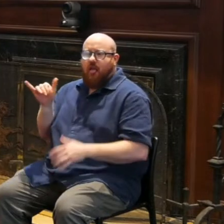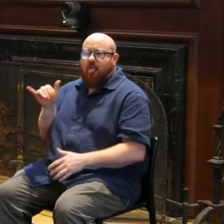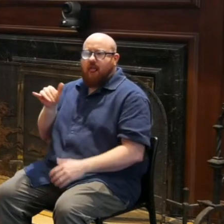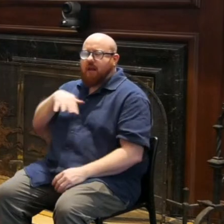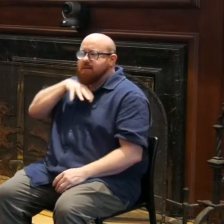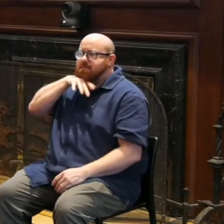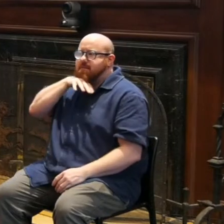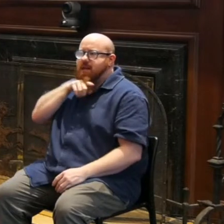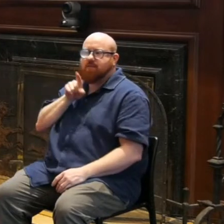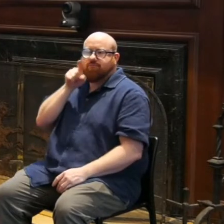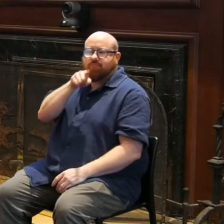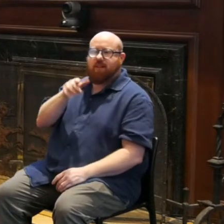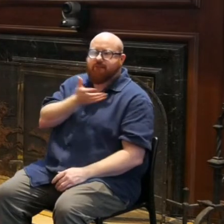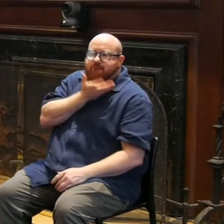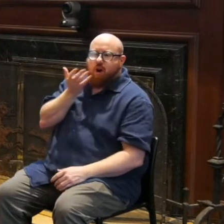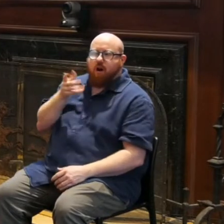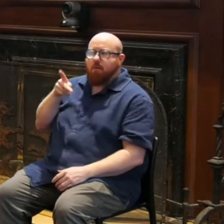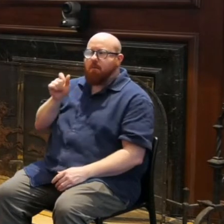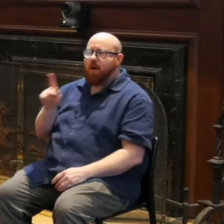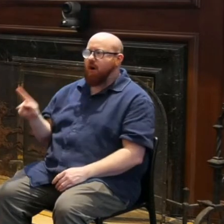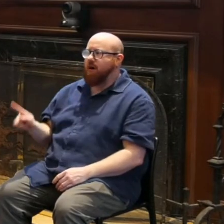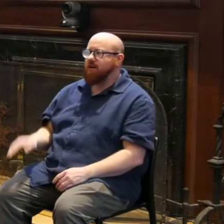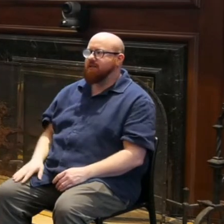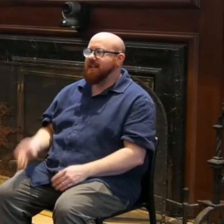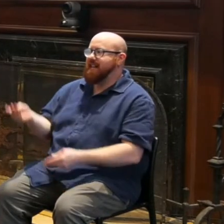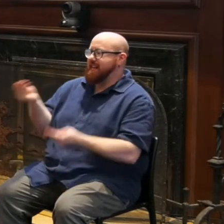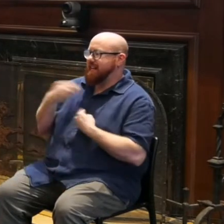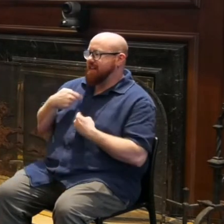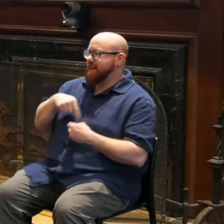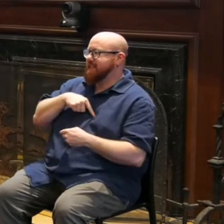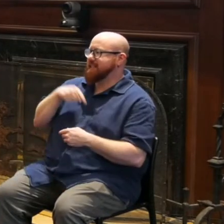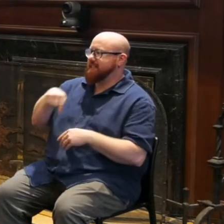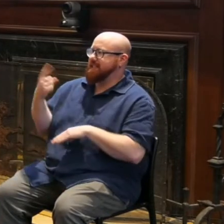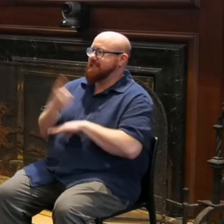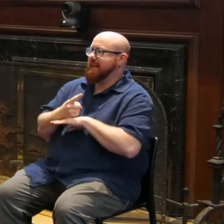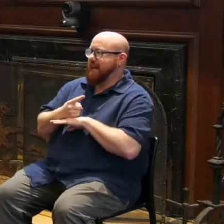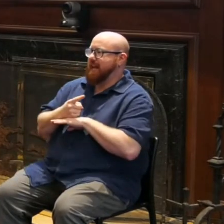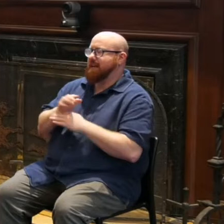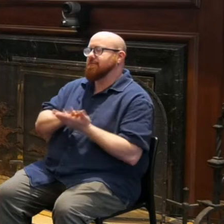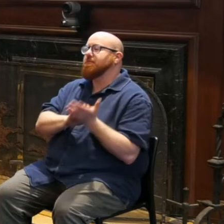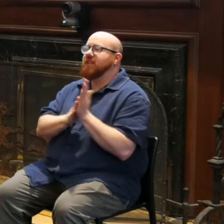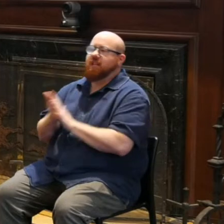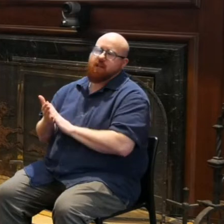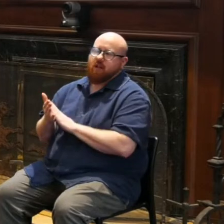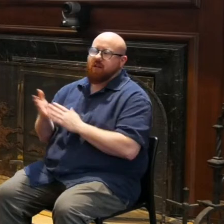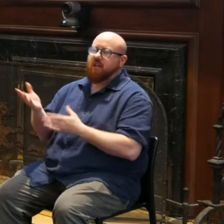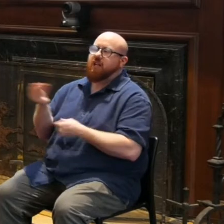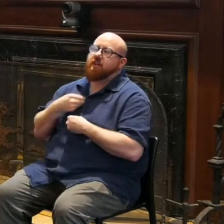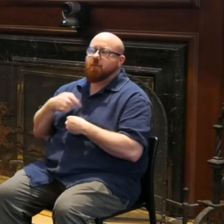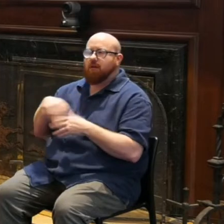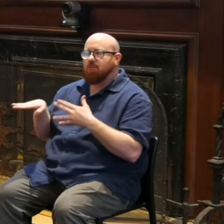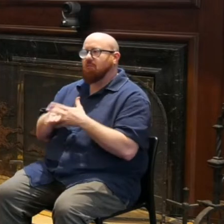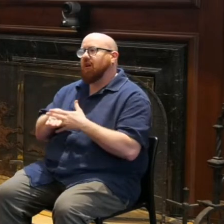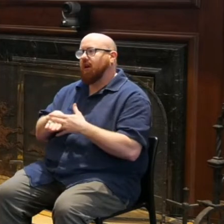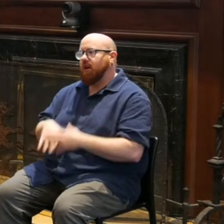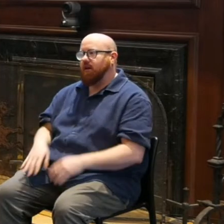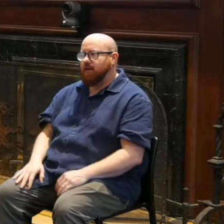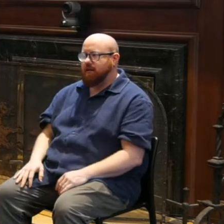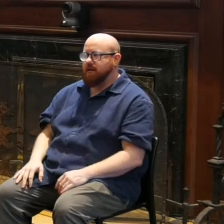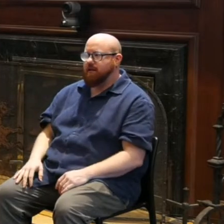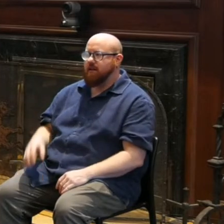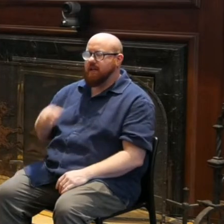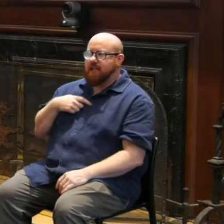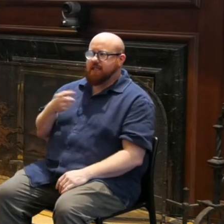farm park do. "Give Us This Day" becomes "Give Me a Break." It's a slipped disc, I think, a